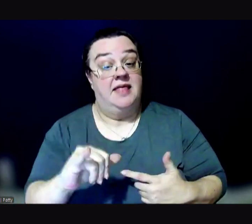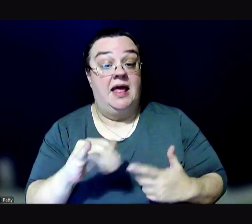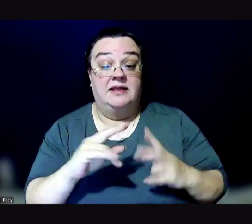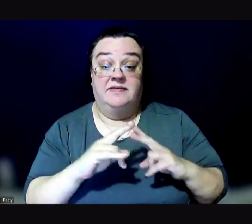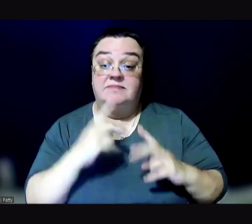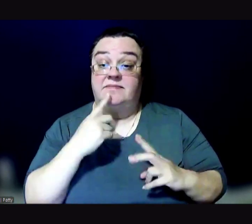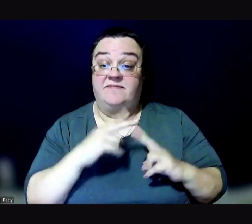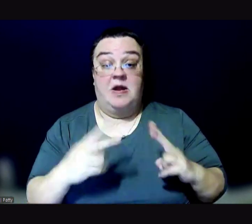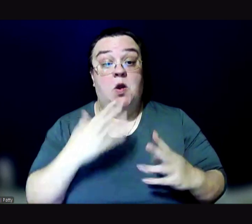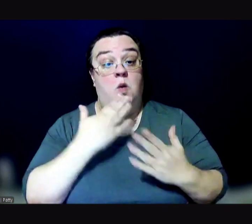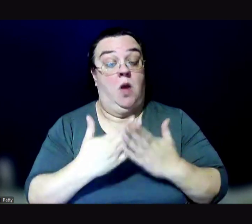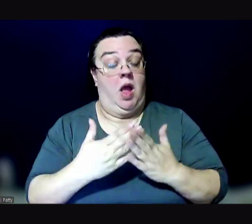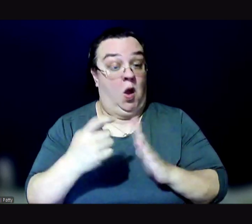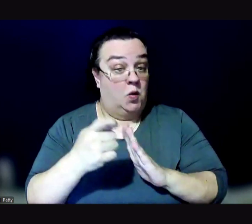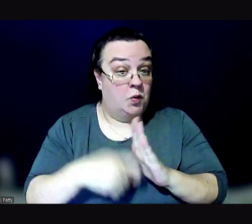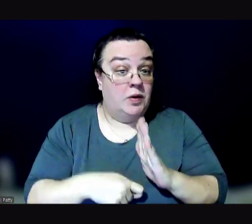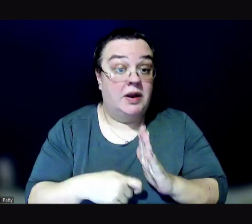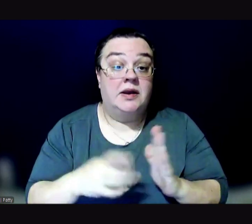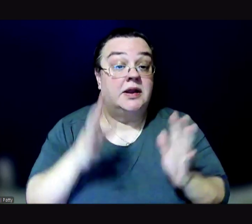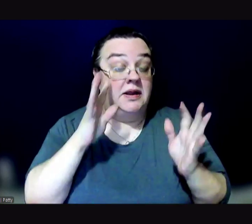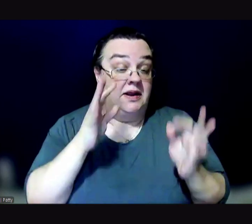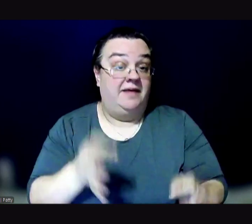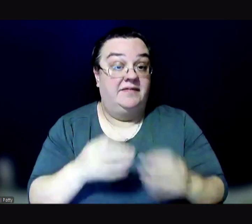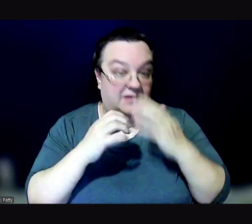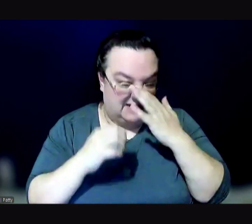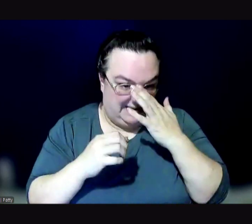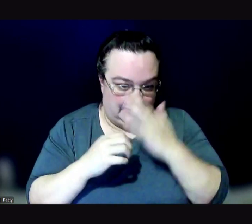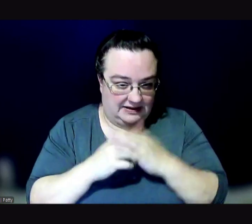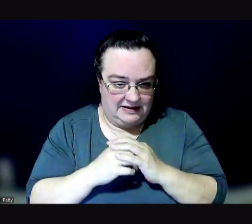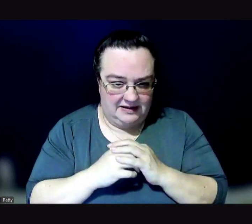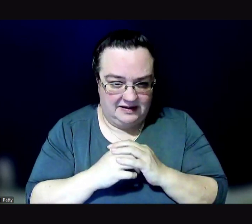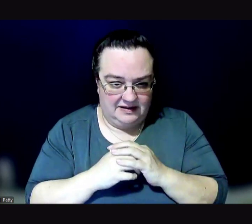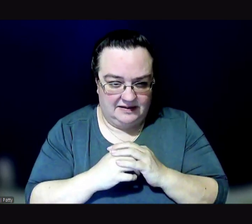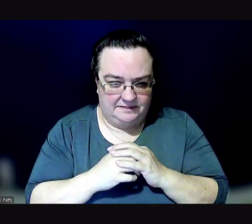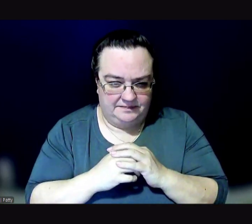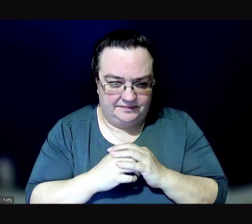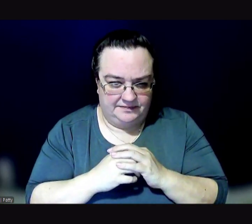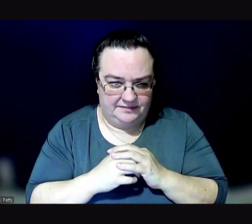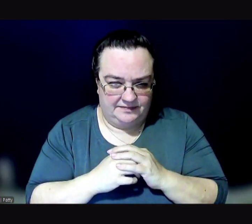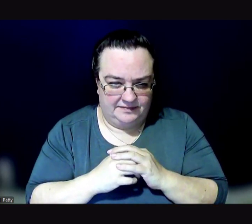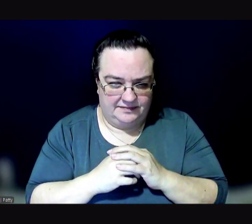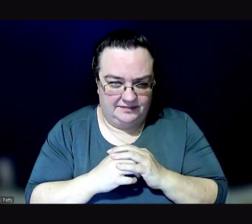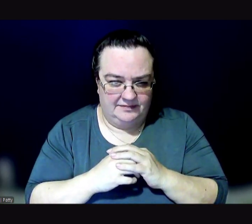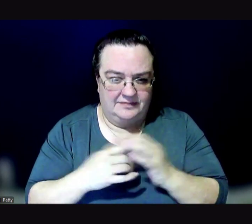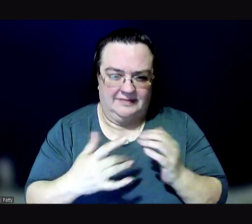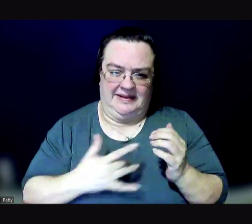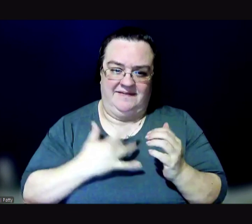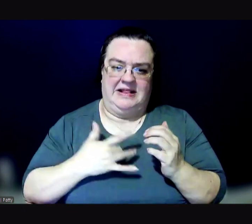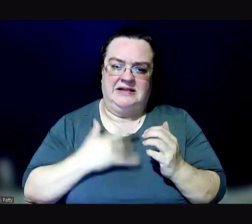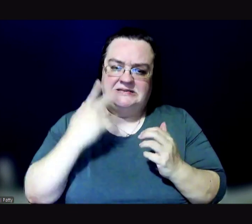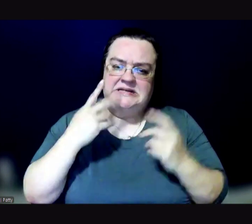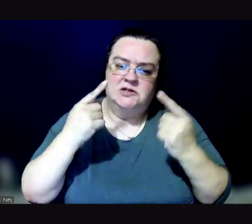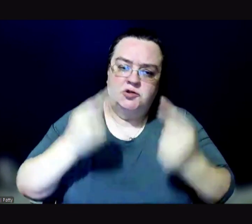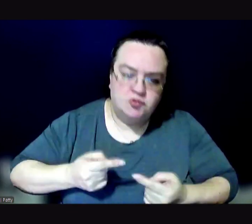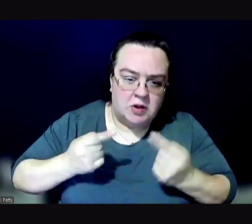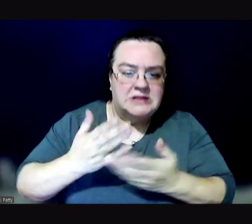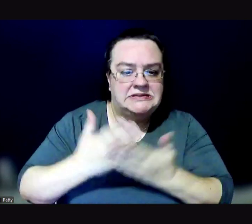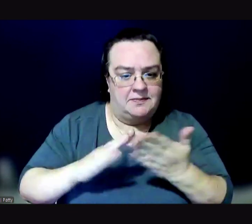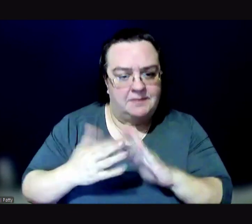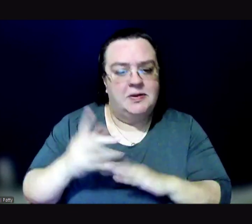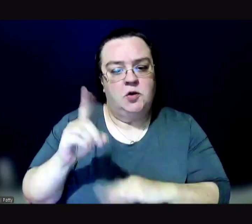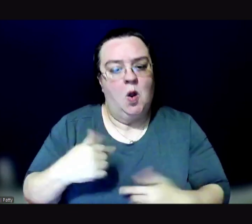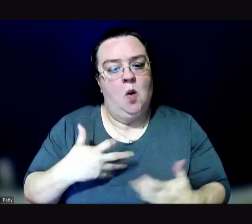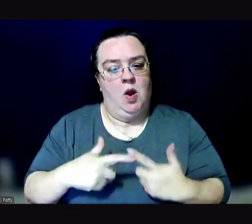Whoever wrote it definitely feels and sees the struggle that some in communities do go through. So I just want to appreciate our